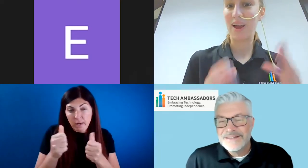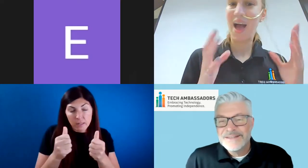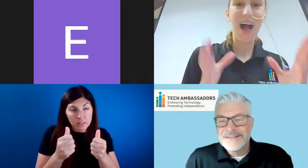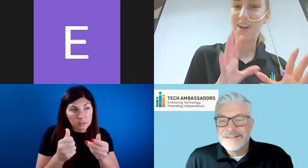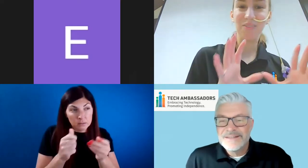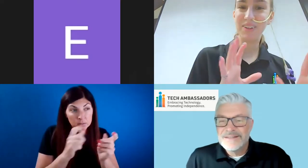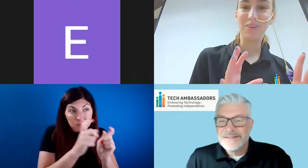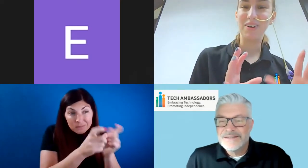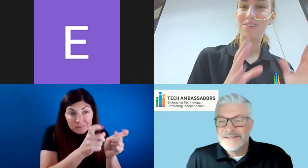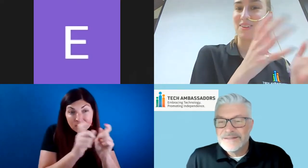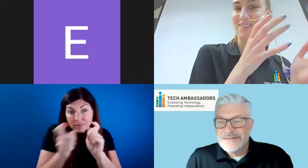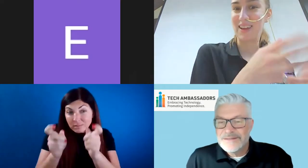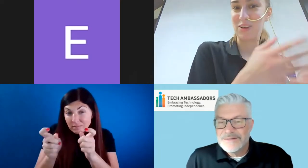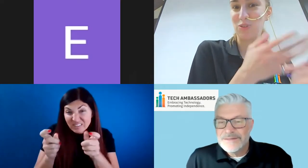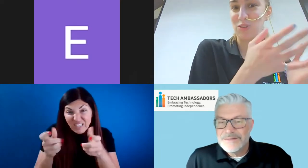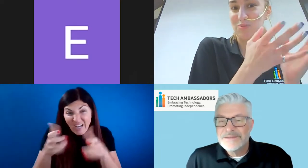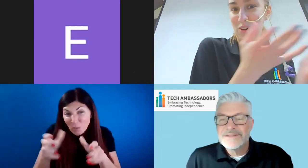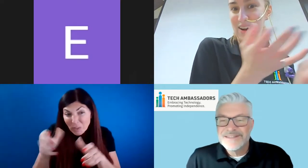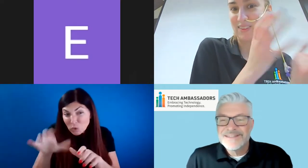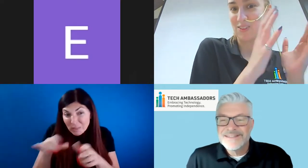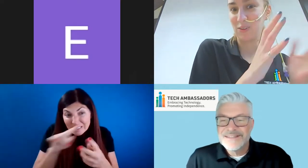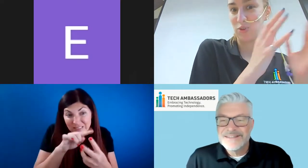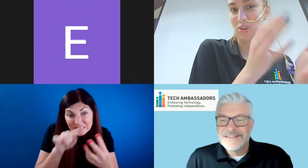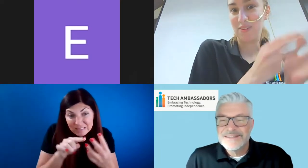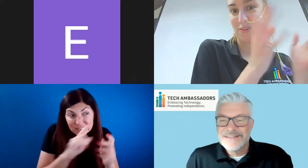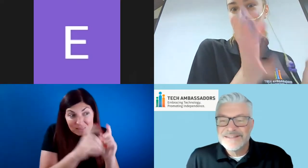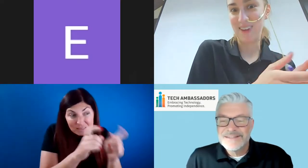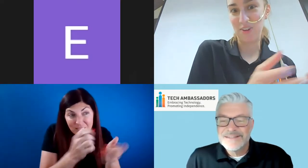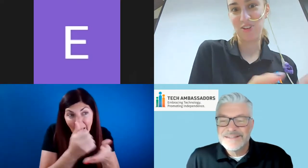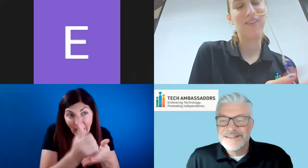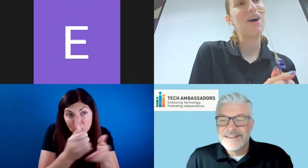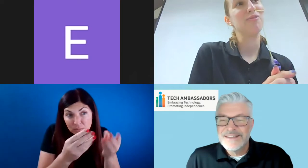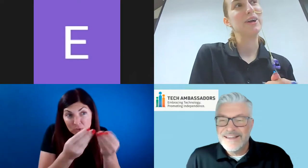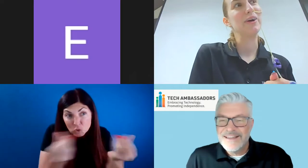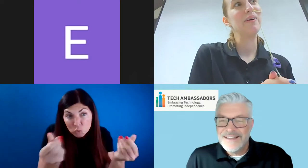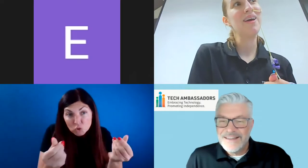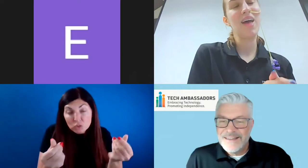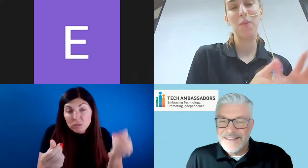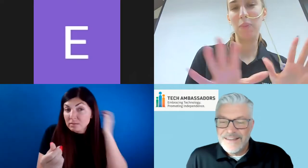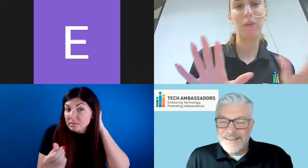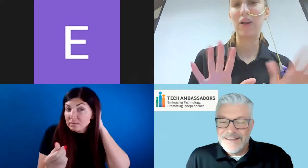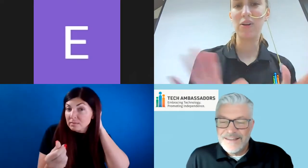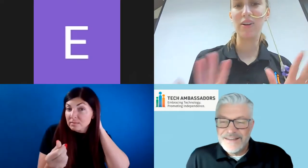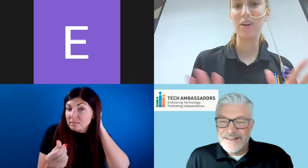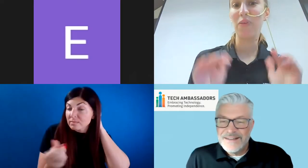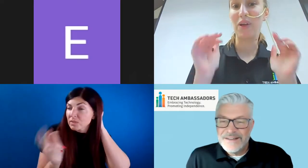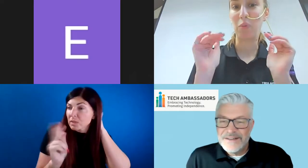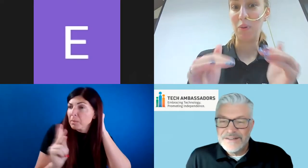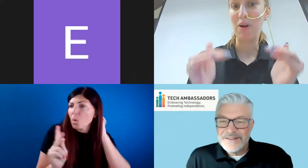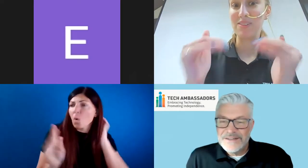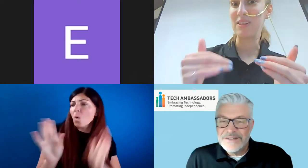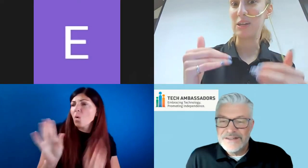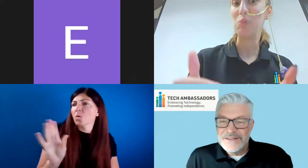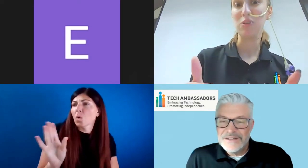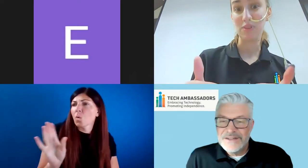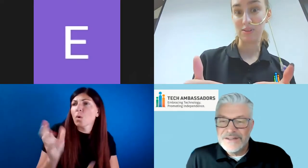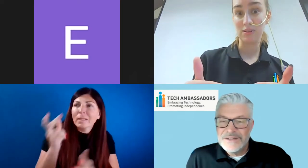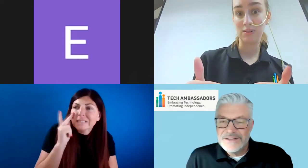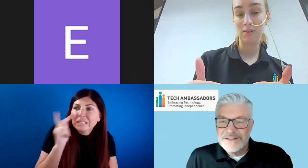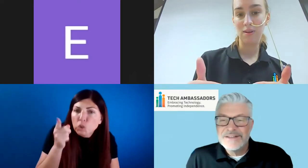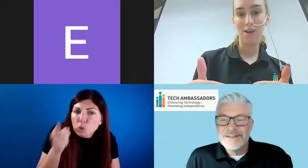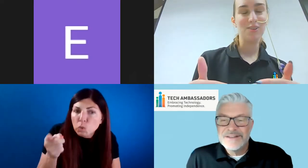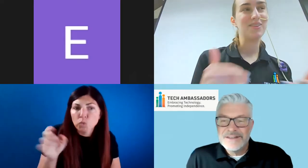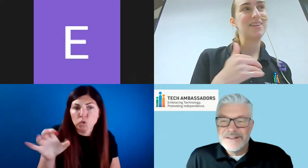people of like, I don't really want to do this. Like, can you create the solution? I've already sketched it all out for you. And people are like, no, like, we want to see you do